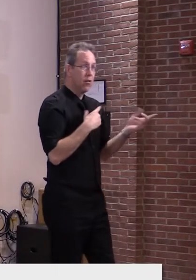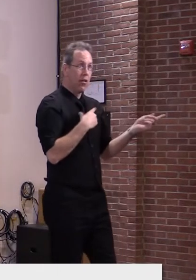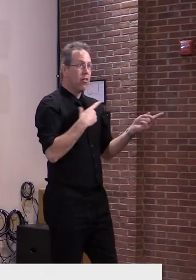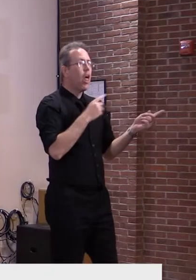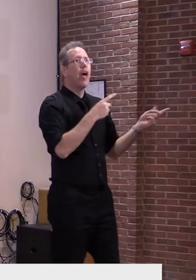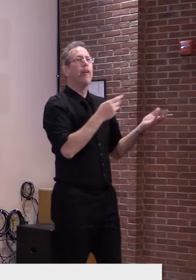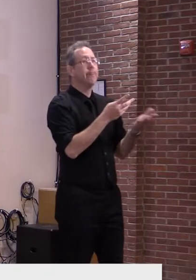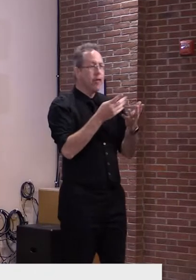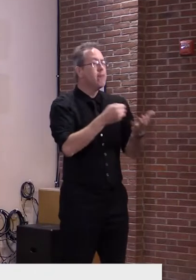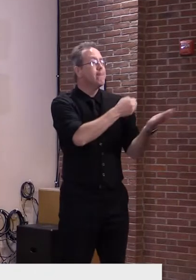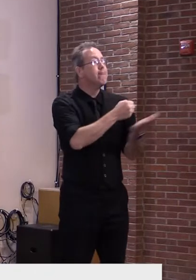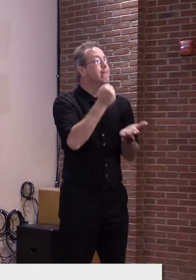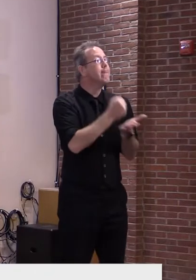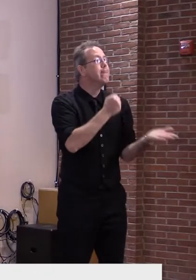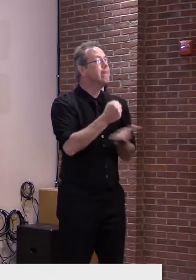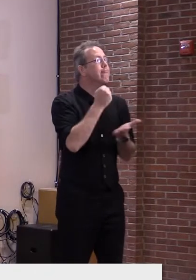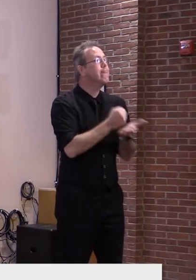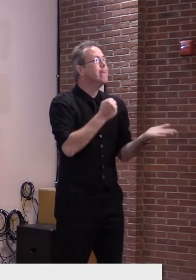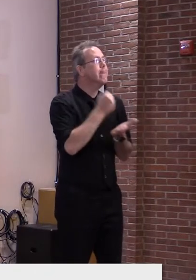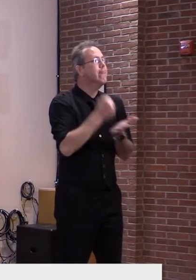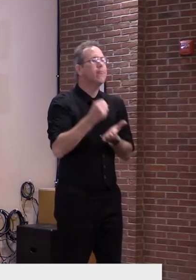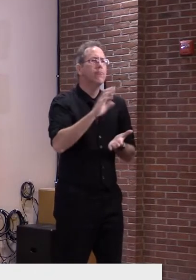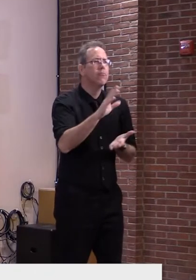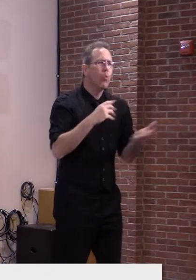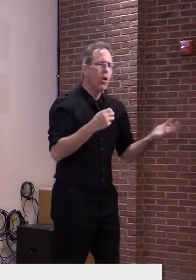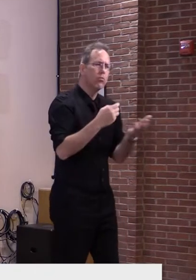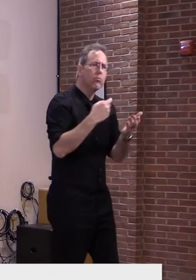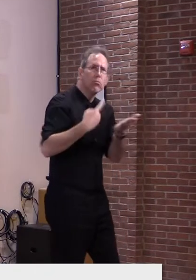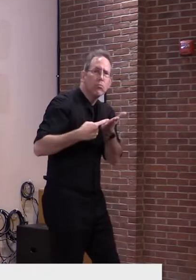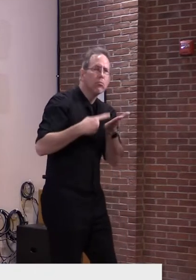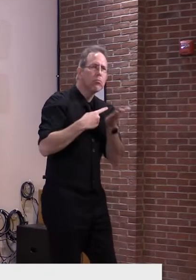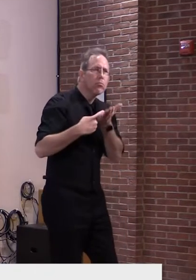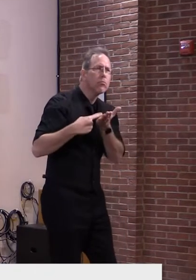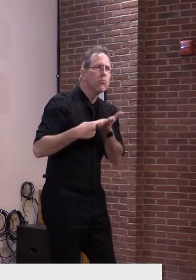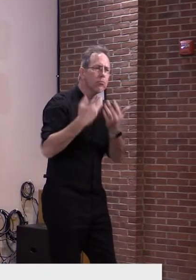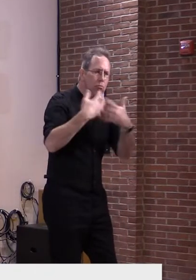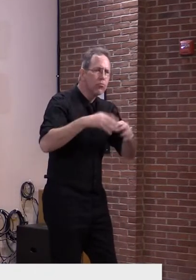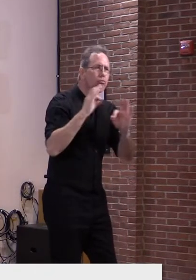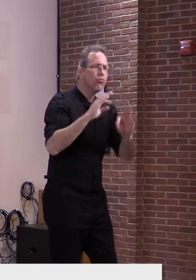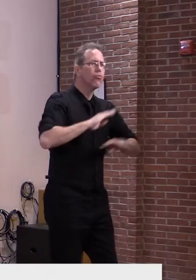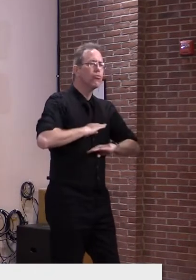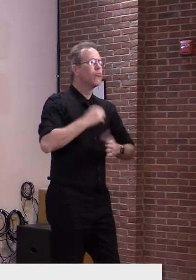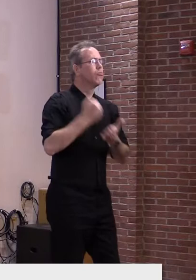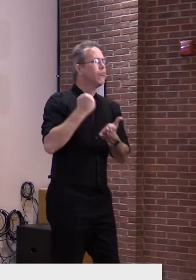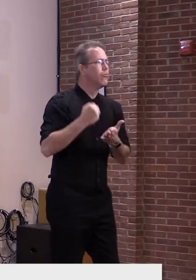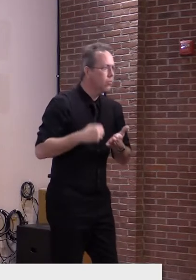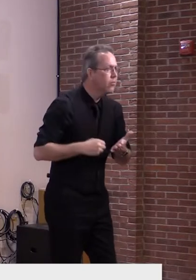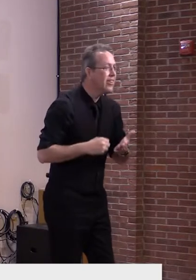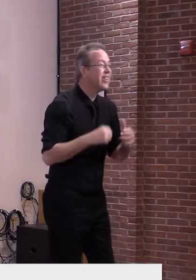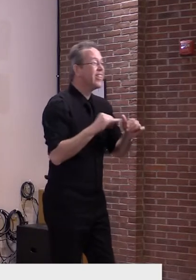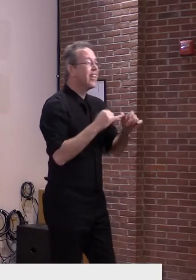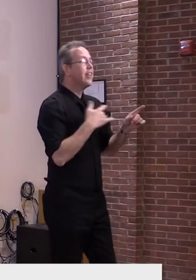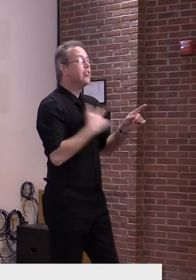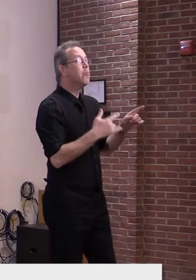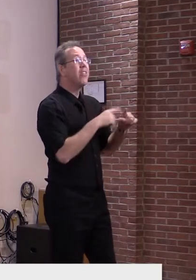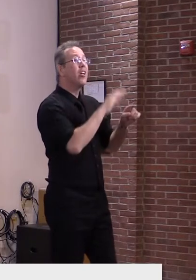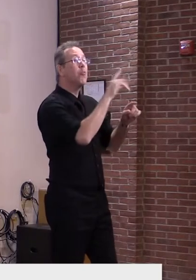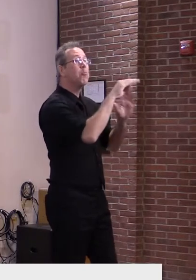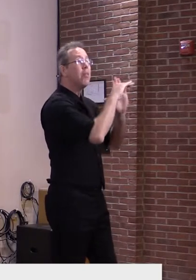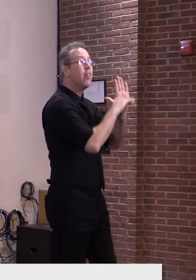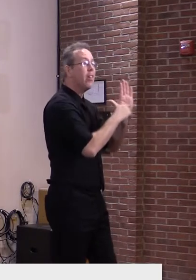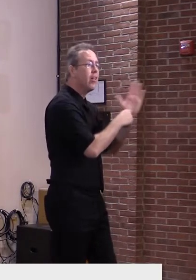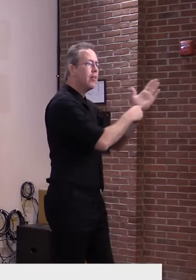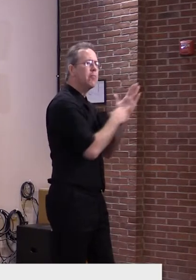Typically, a bill is sent to a legislative committee where ideas are flushed out and built upon.